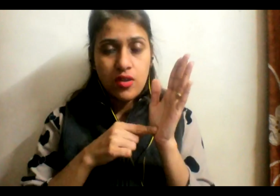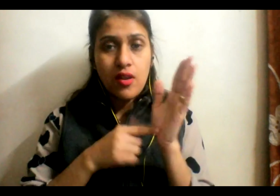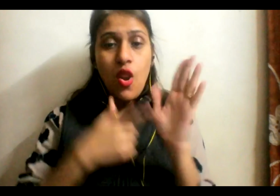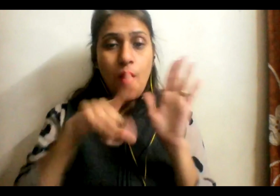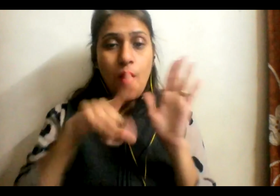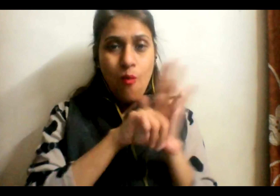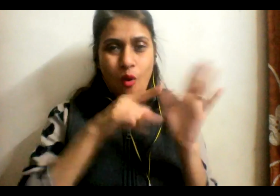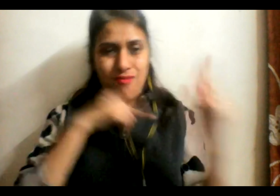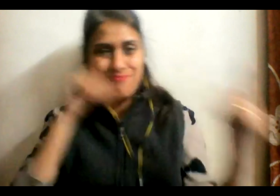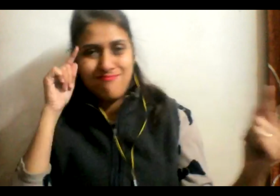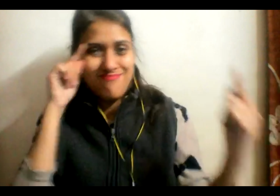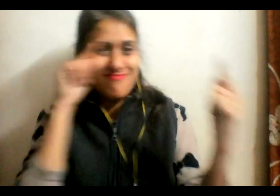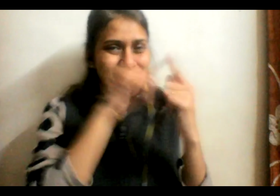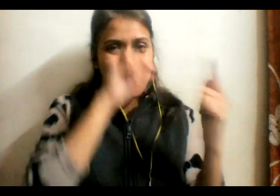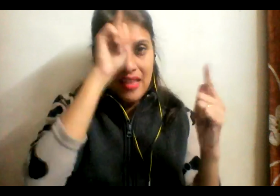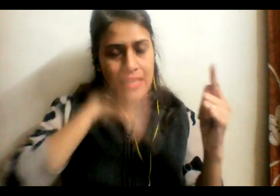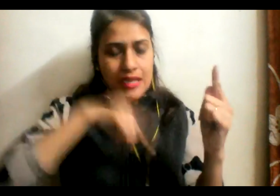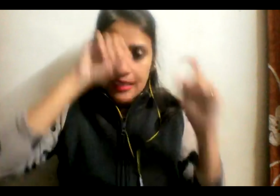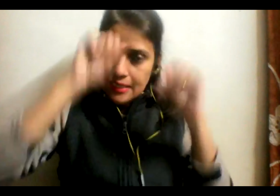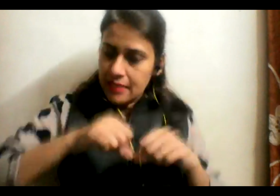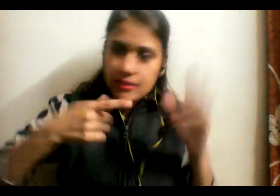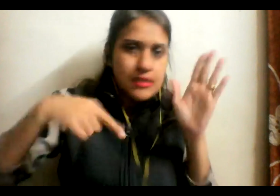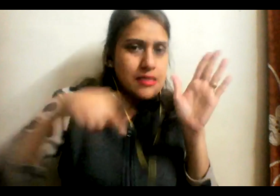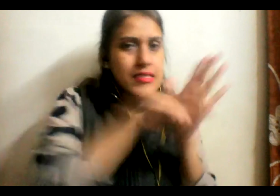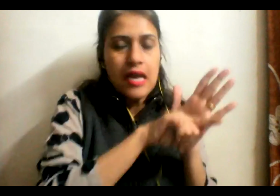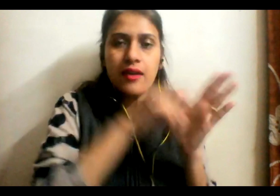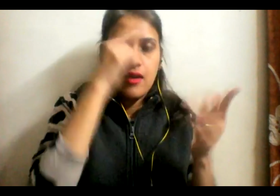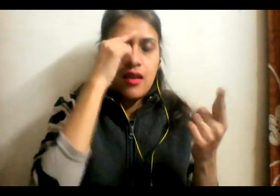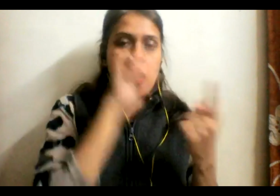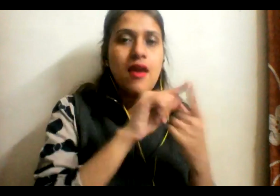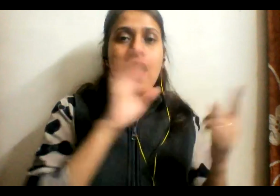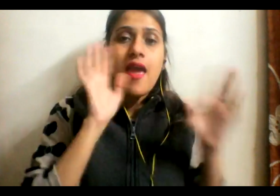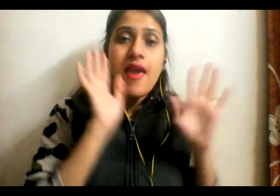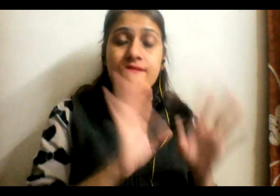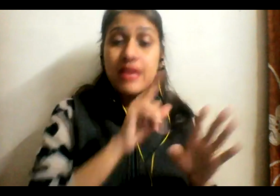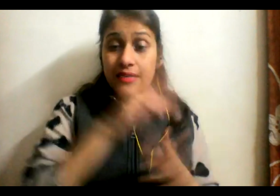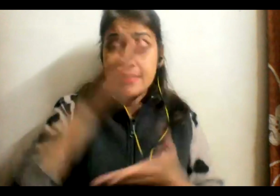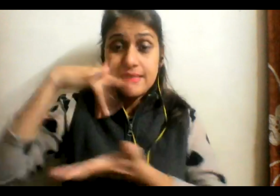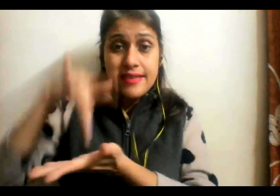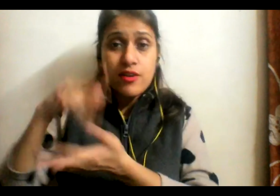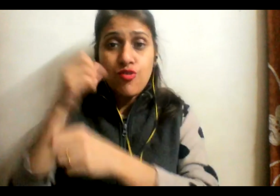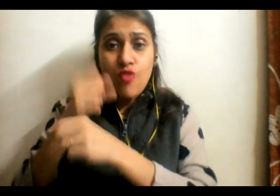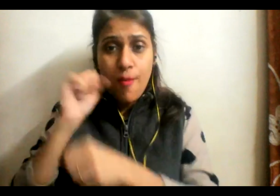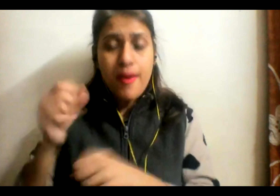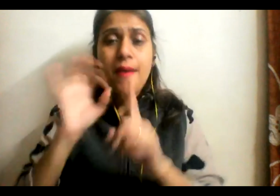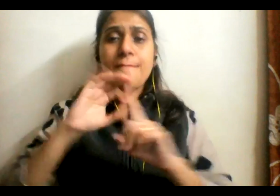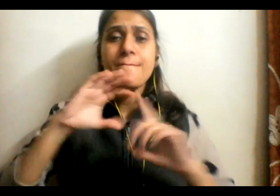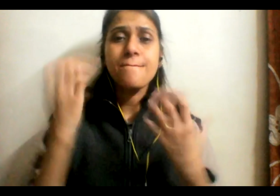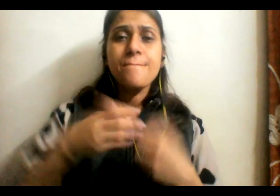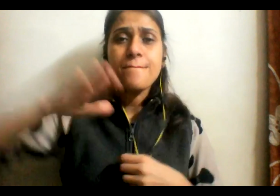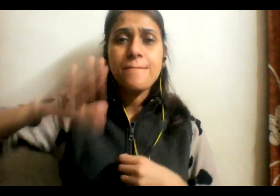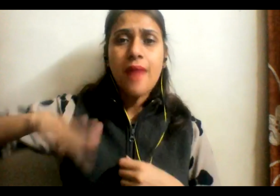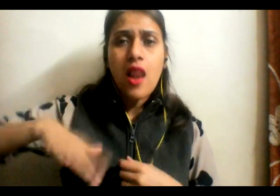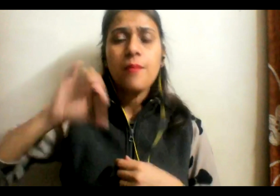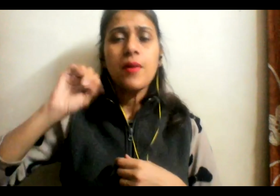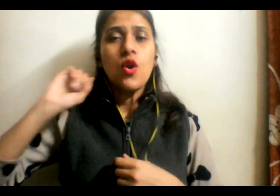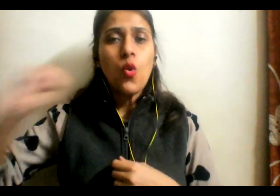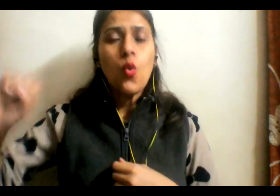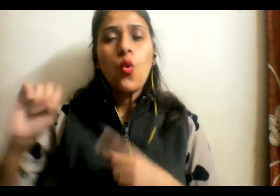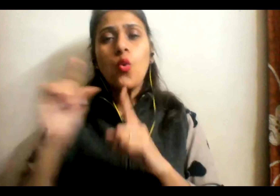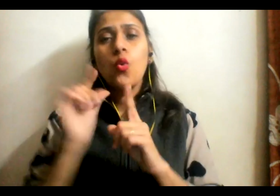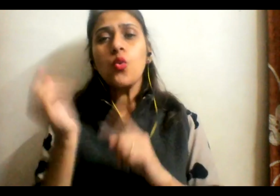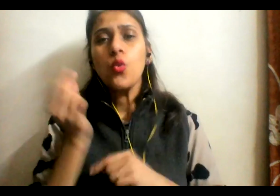is one such convention, and by signing that convention, the central government or the Parliament of India, using that Article